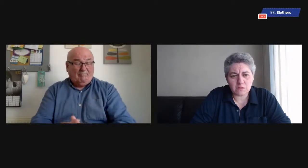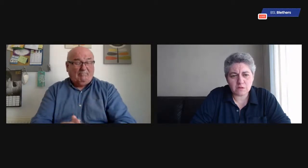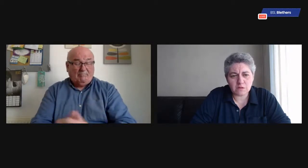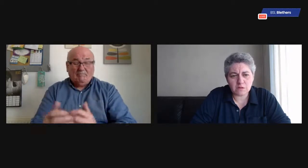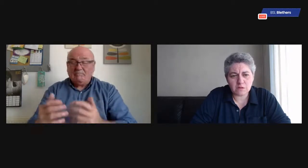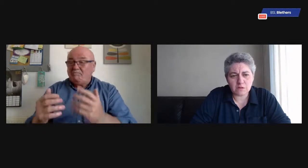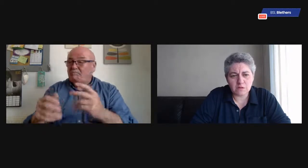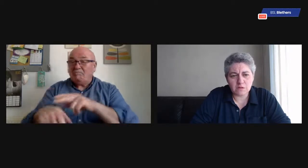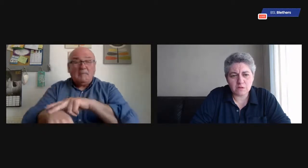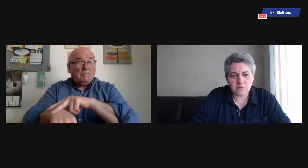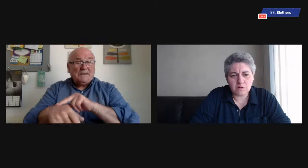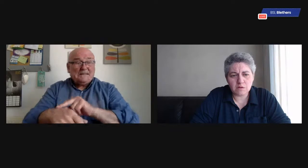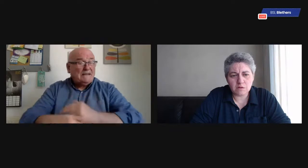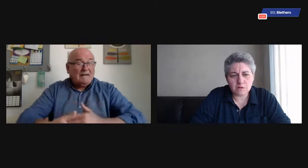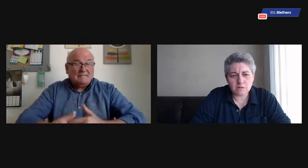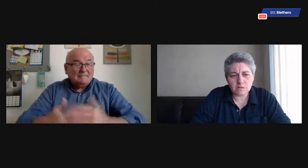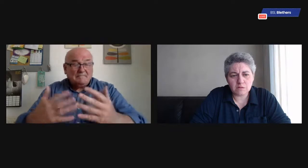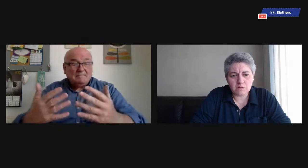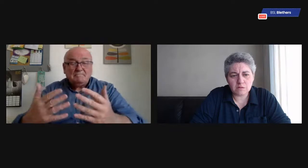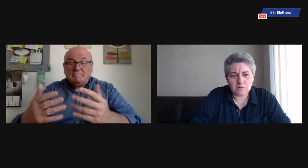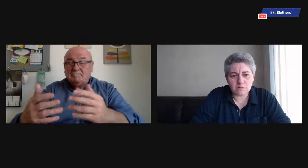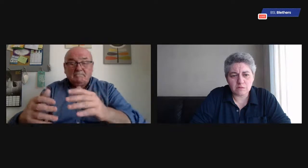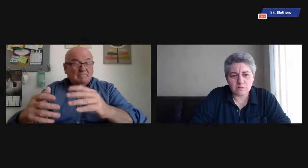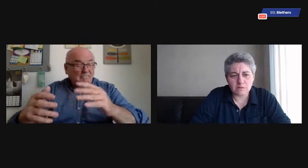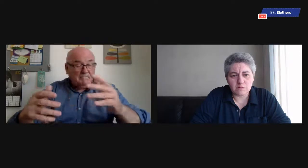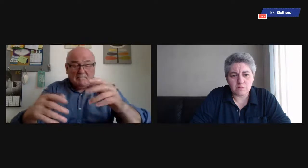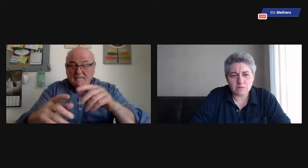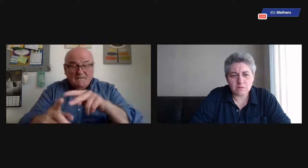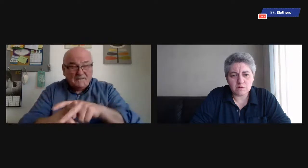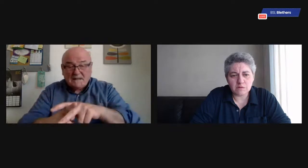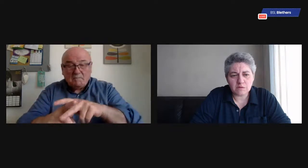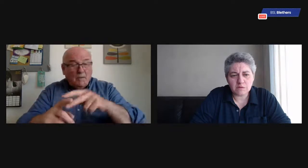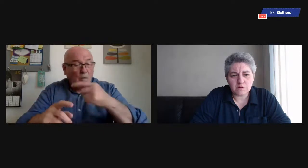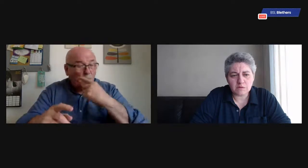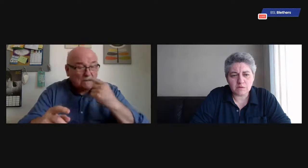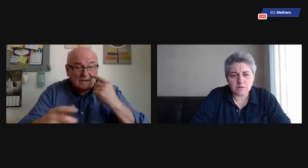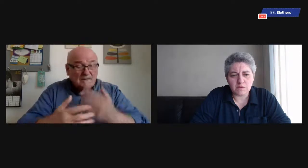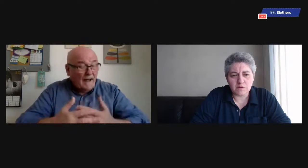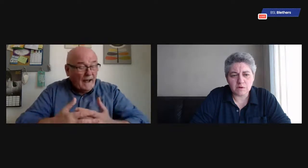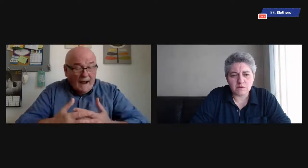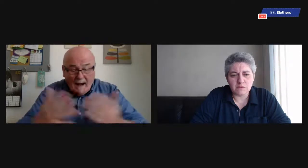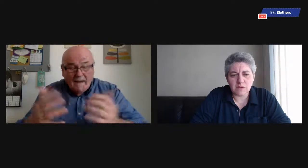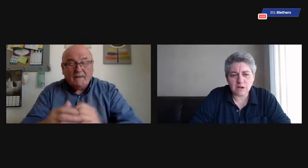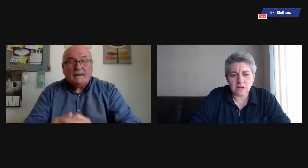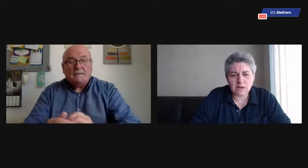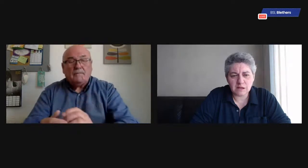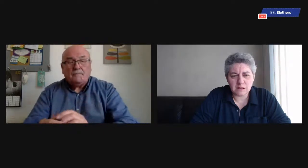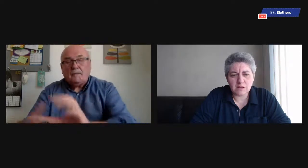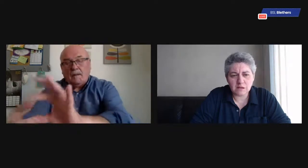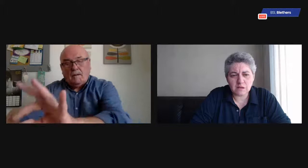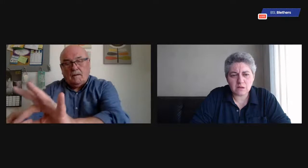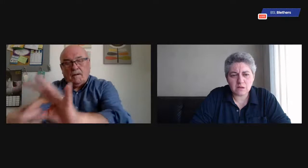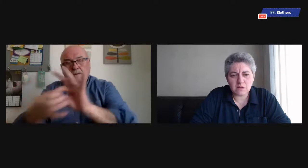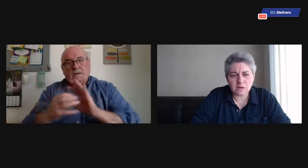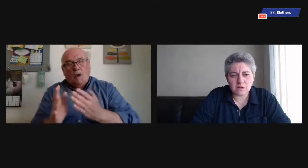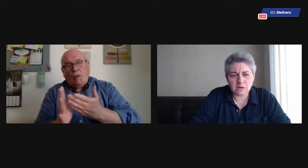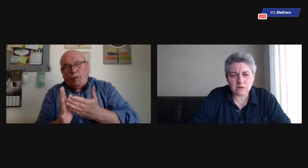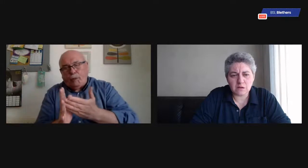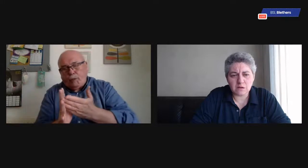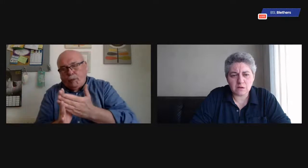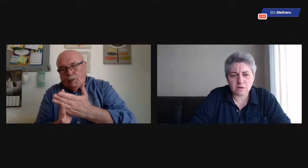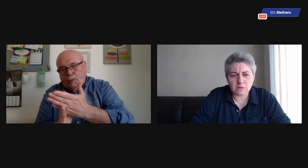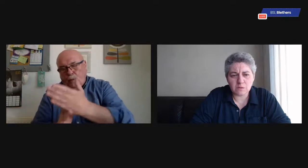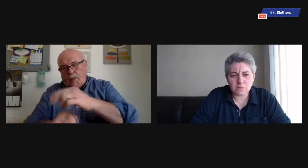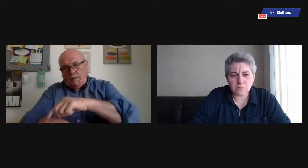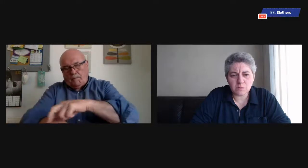what happens is that the police anywhere, whether the deaf person's a witness, victim,